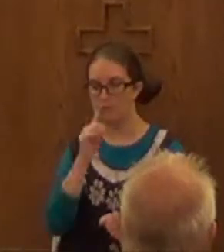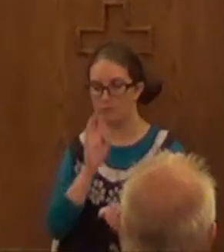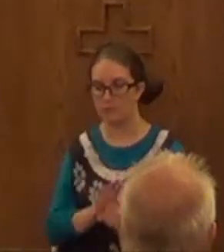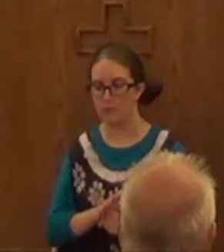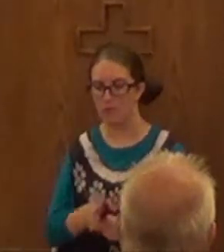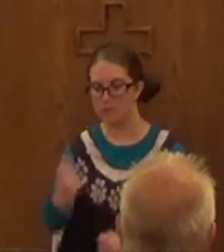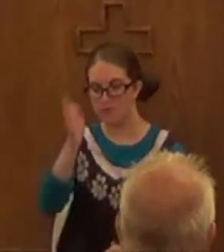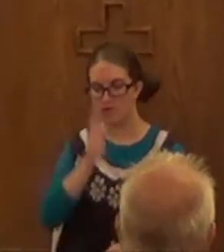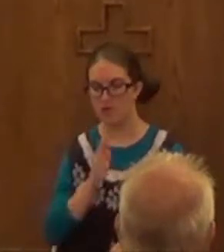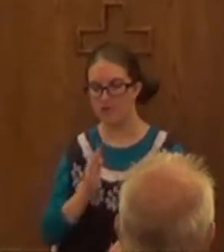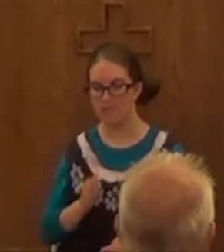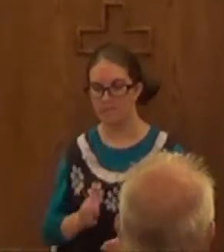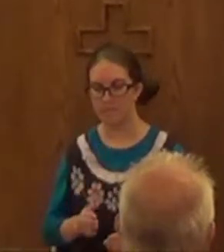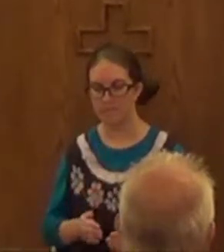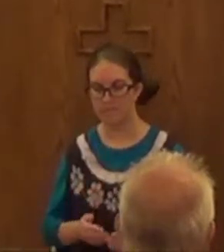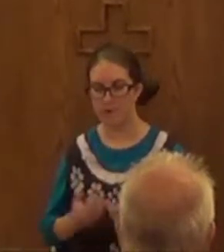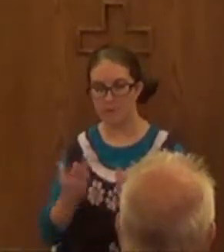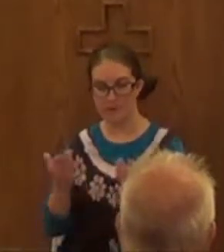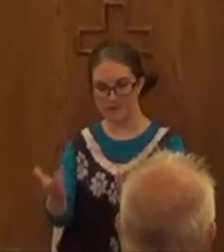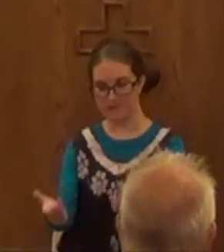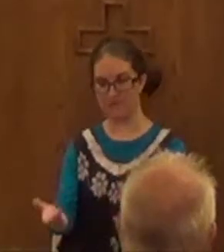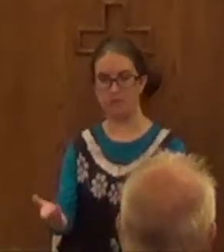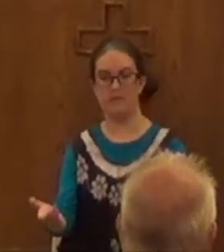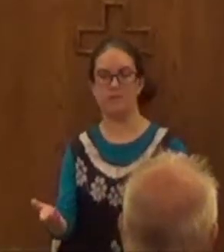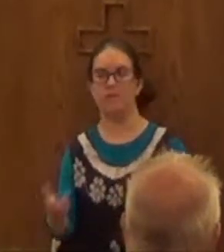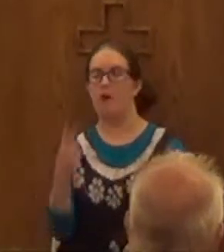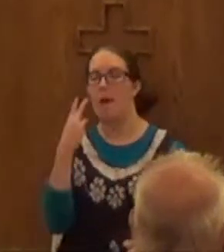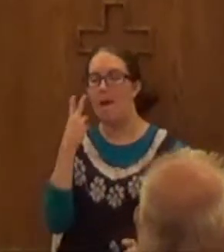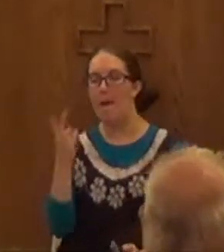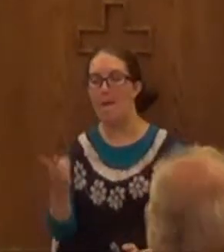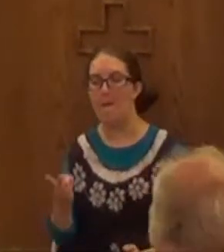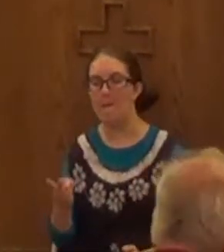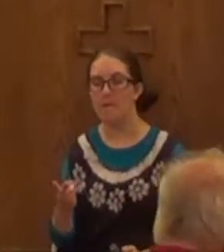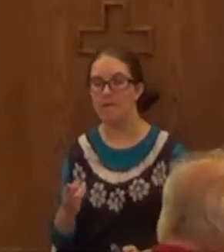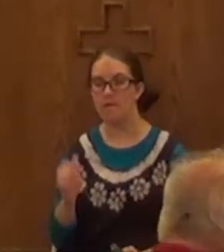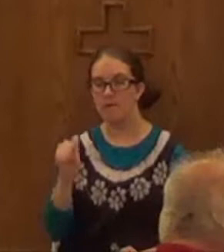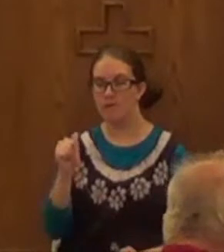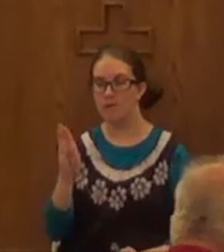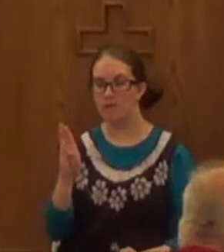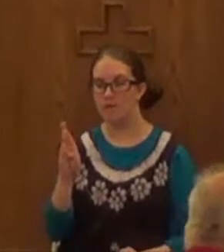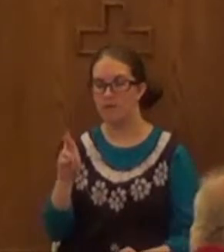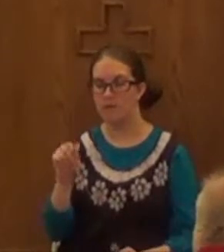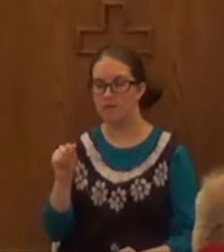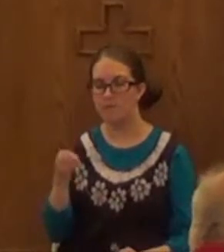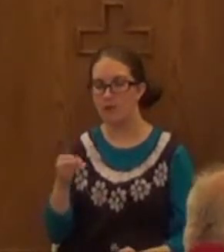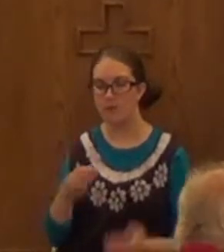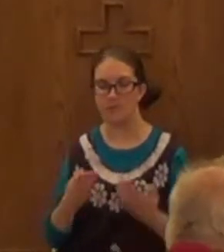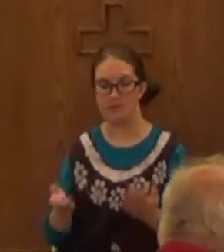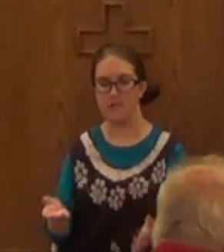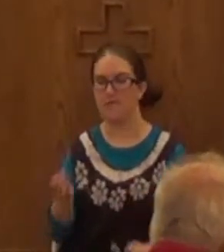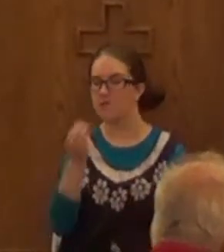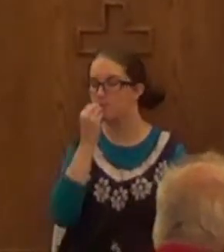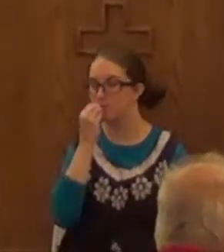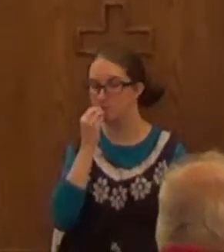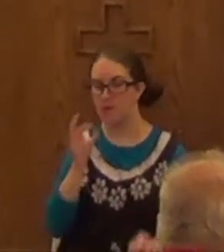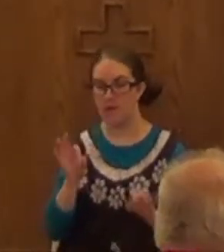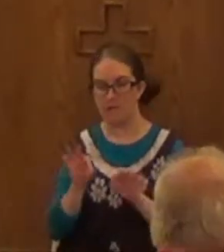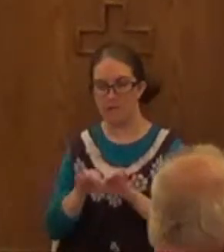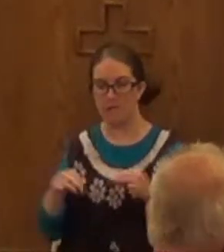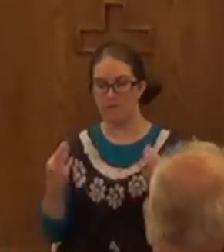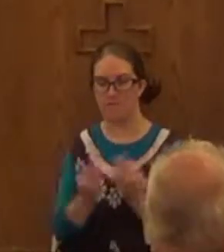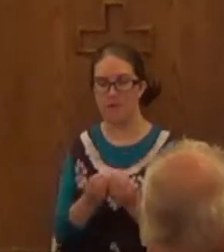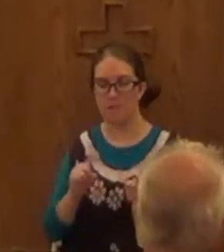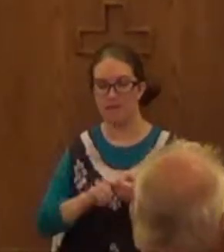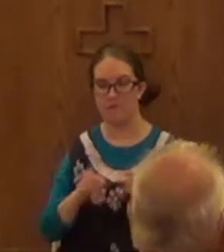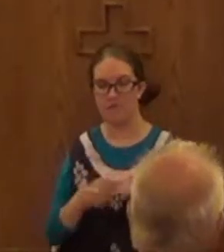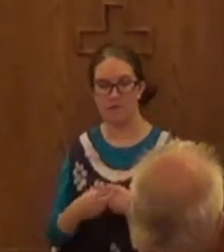God was in existence in front of everybody to see, and Abraham was throwing a great feast, getting all the family and friends to come